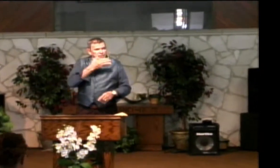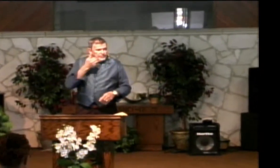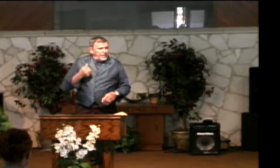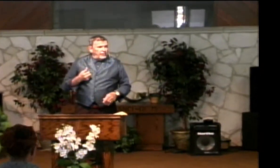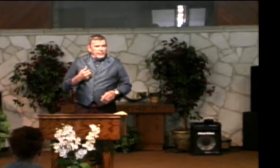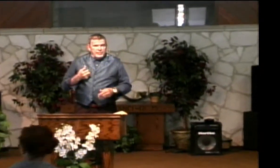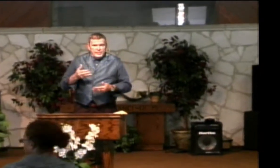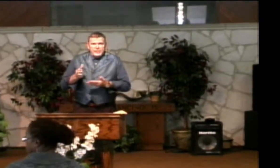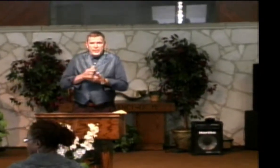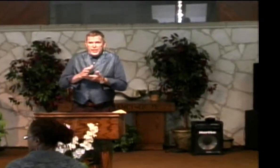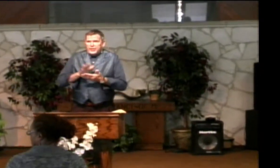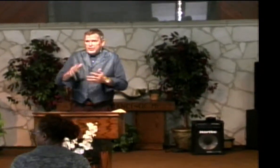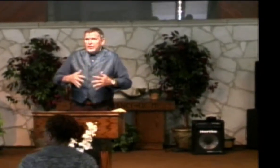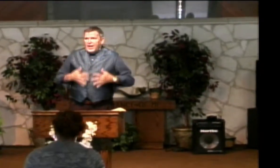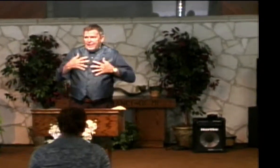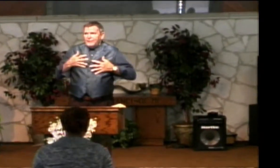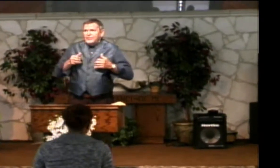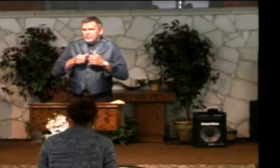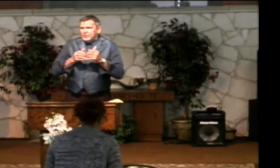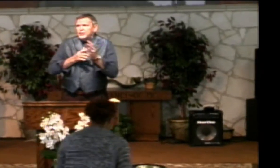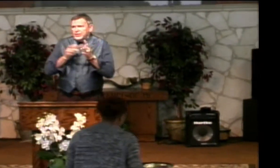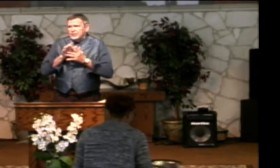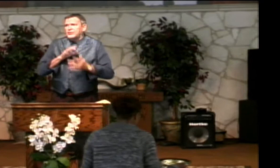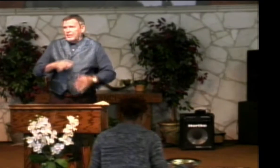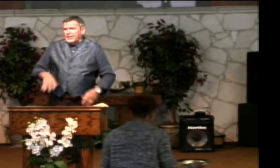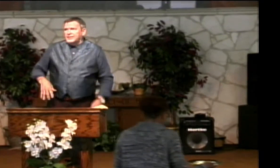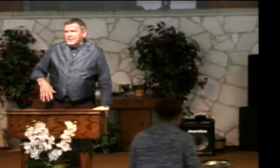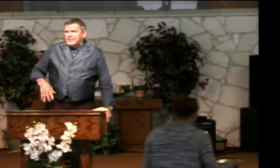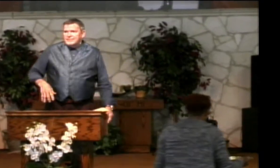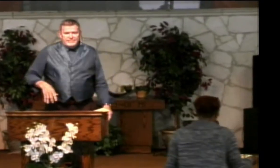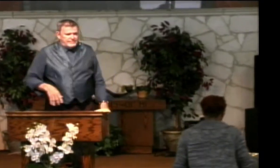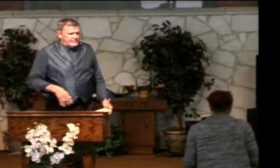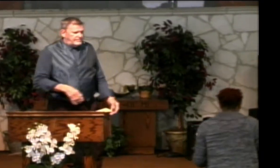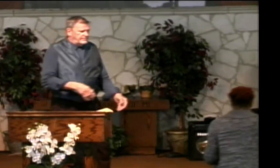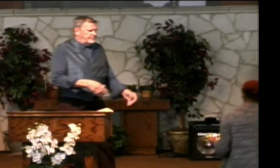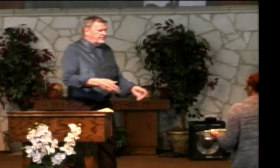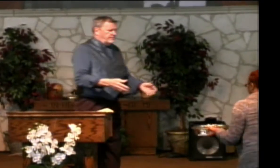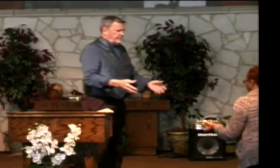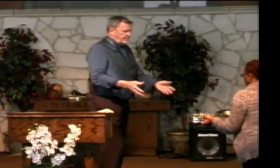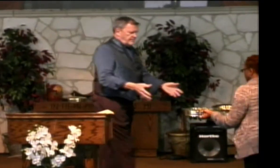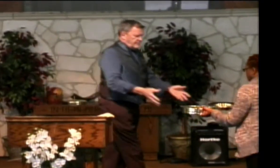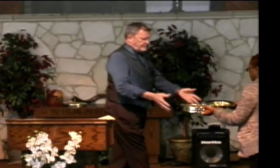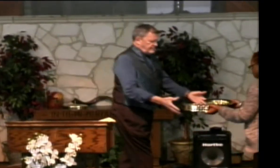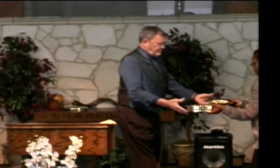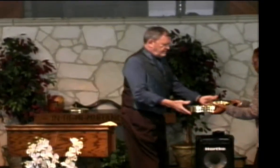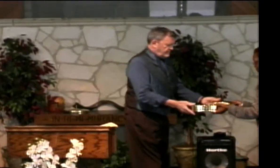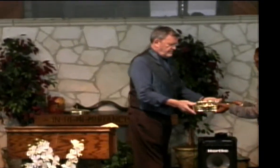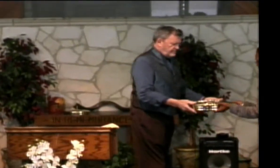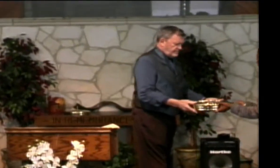But you had better share your life with Jesus Christ.